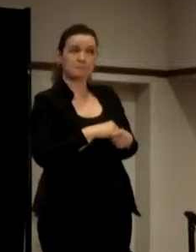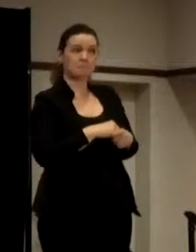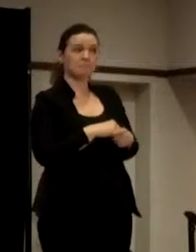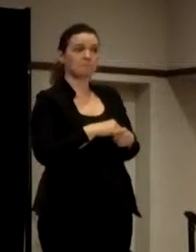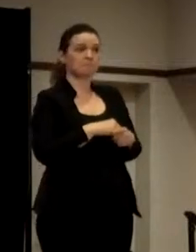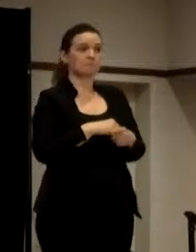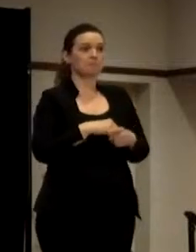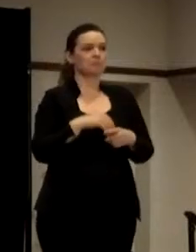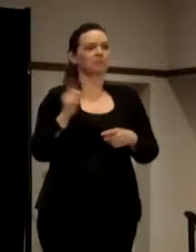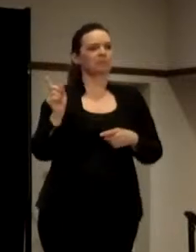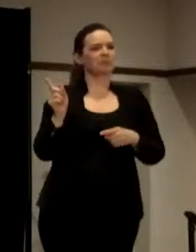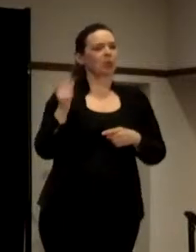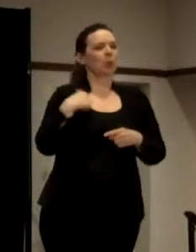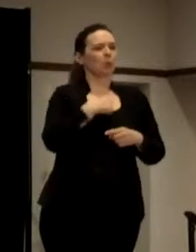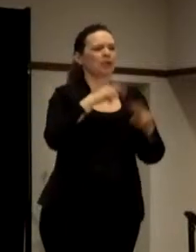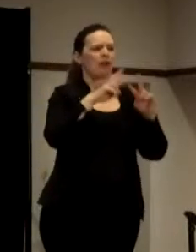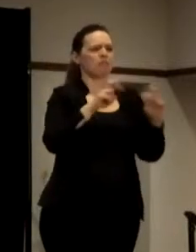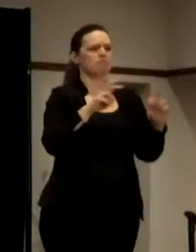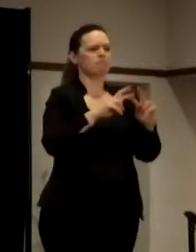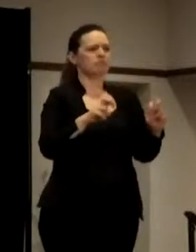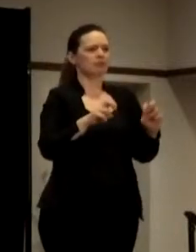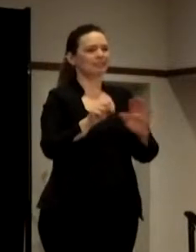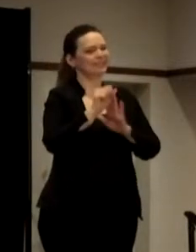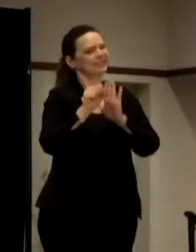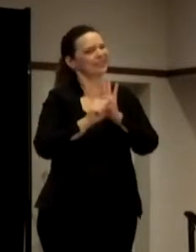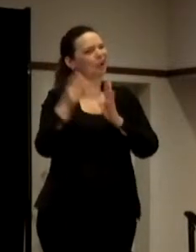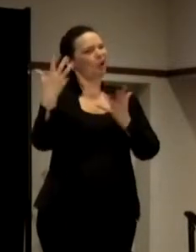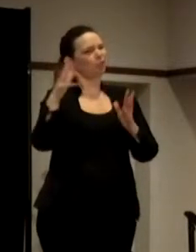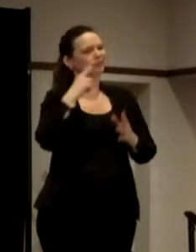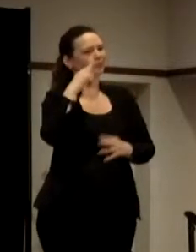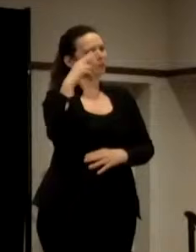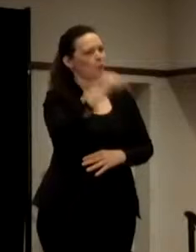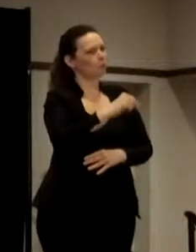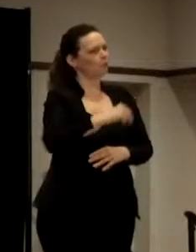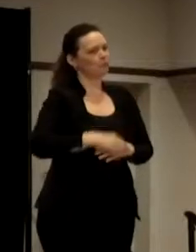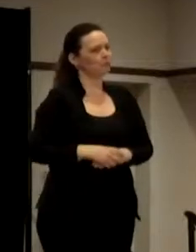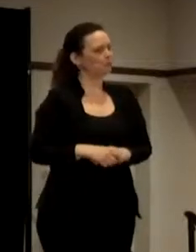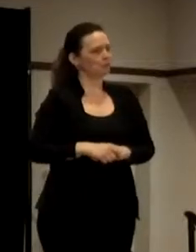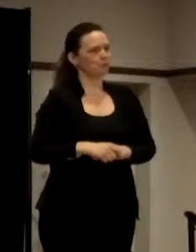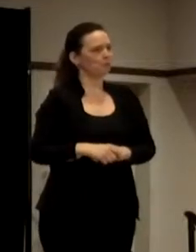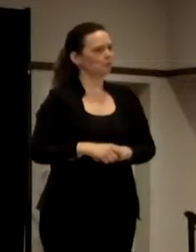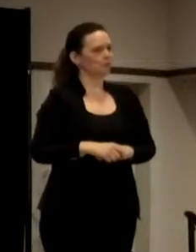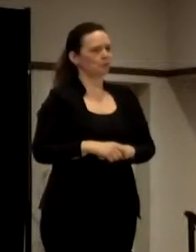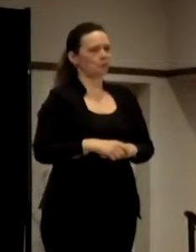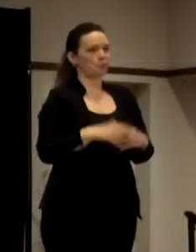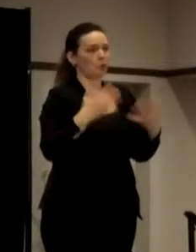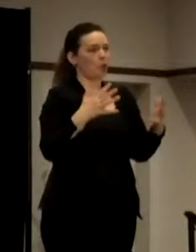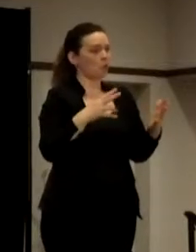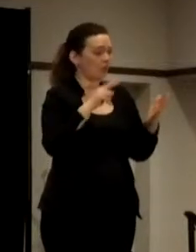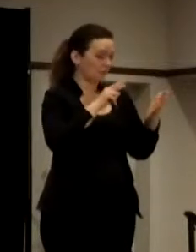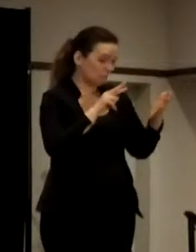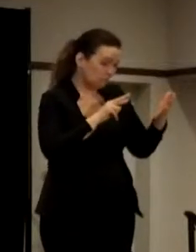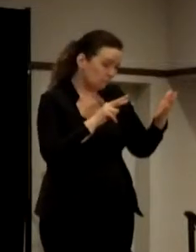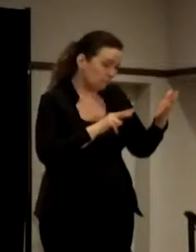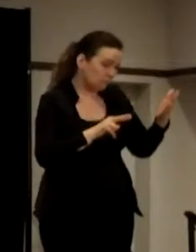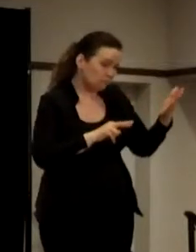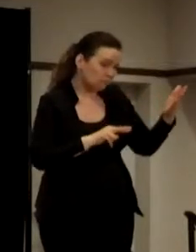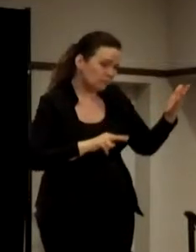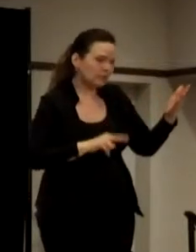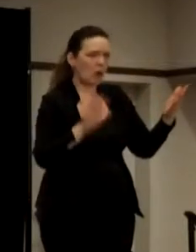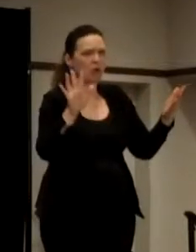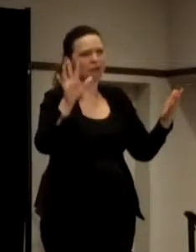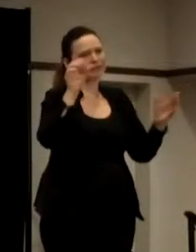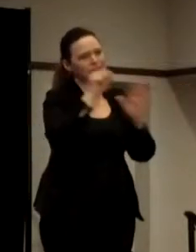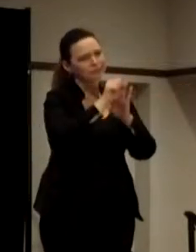this. The state says it's not okay. So we looked at this, or else we wouldn't have done partitions. And so if